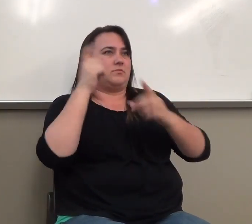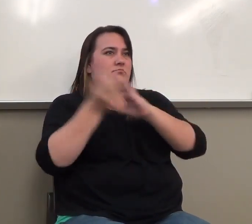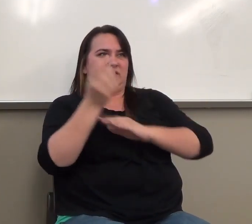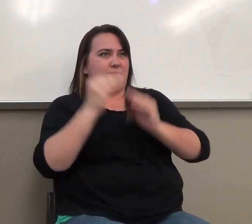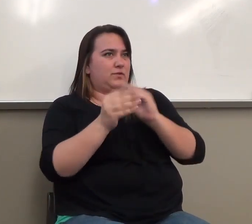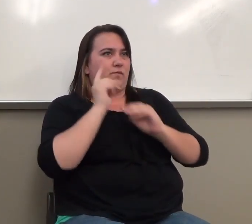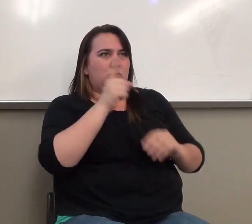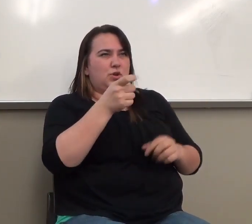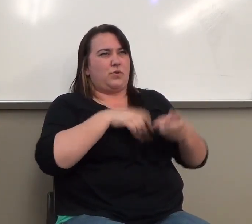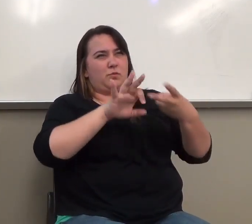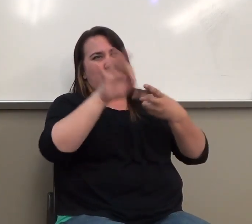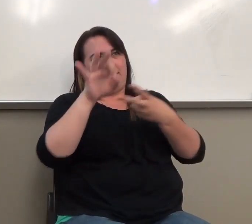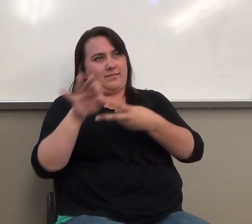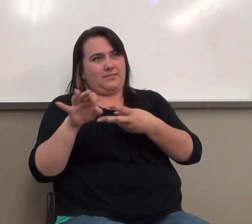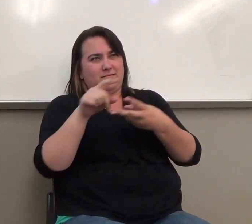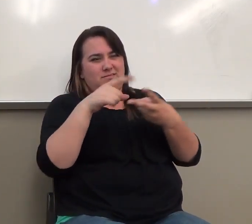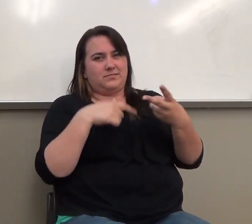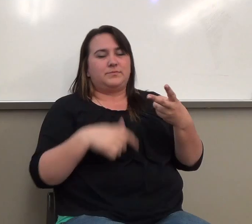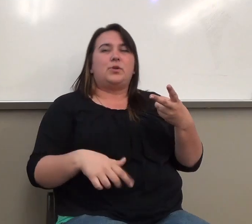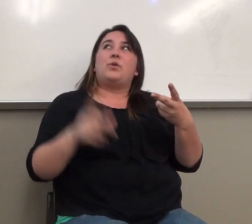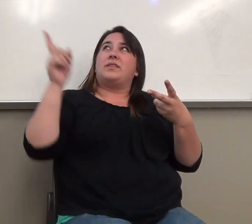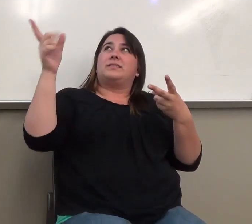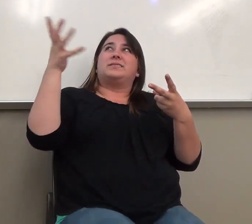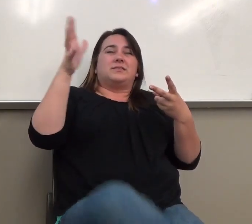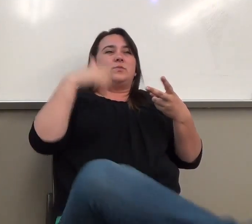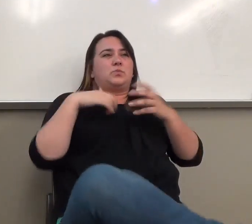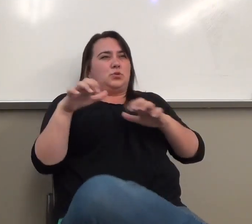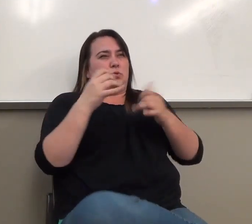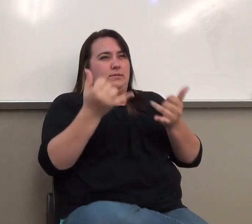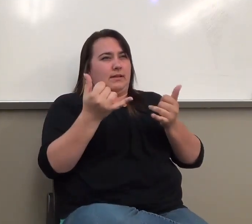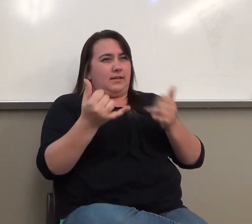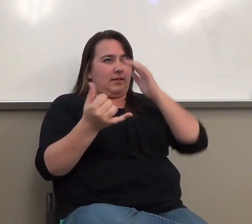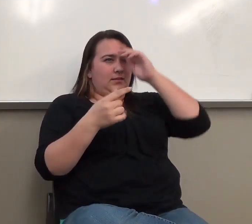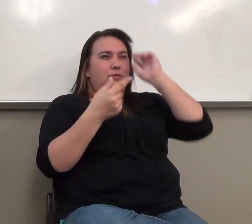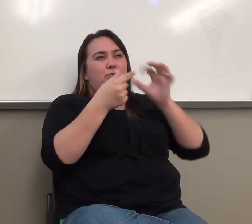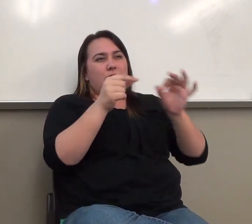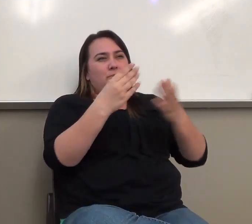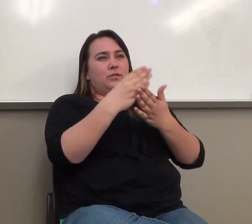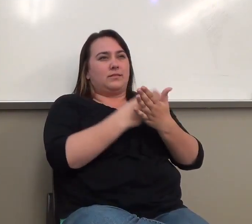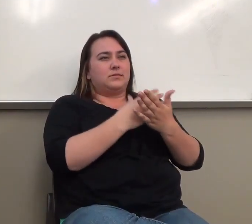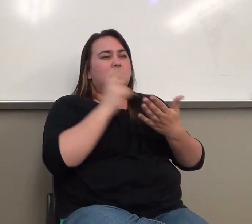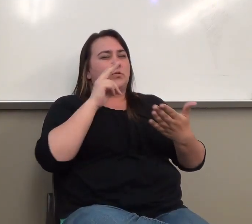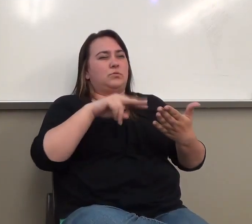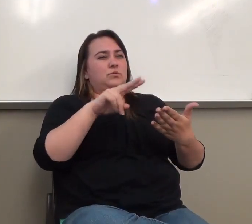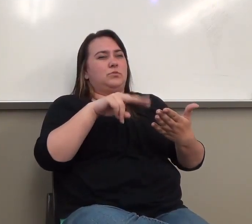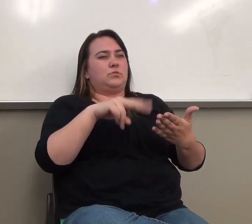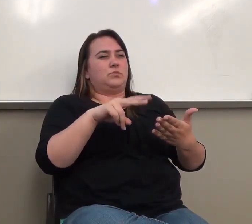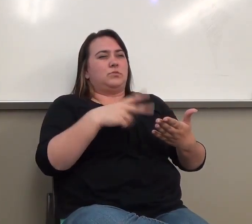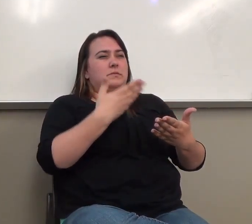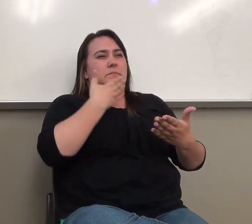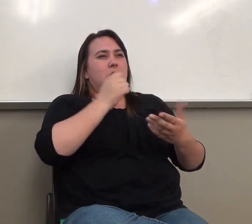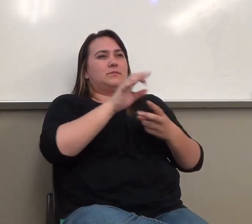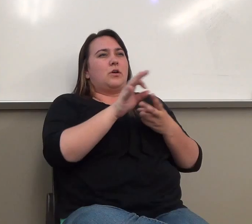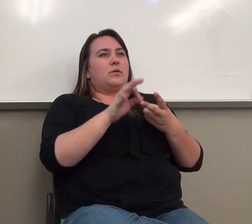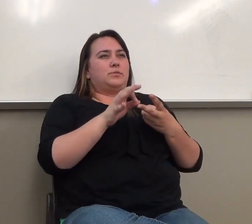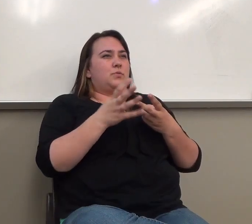or the buildings of planned units development have. So you've got to choose which one. It